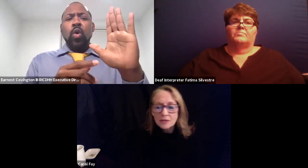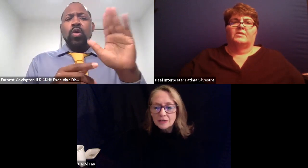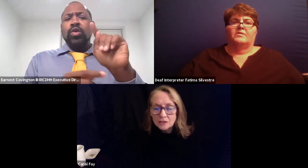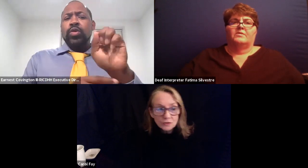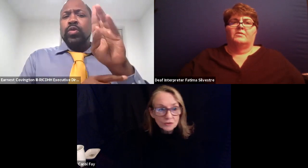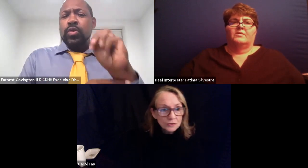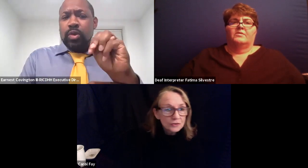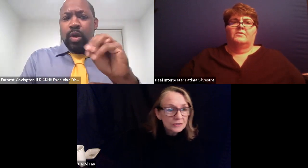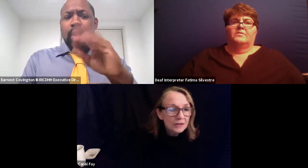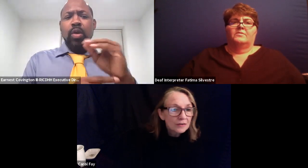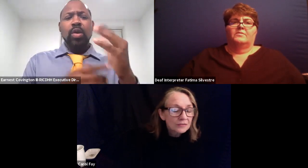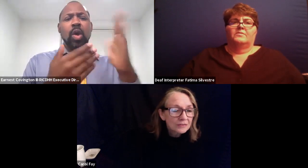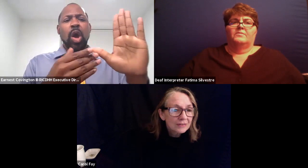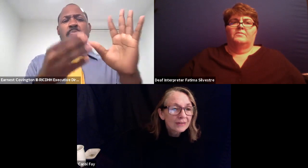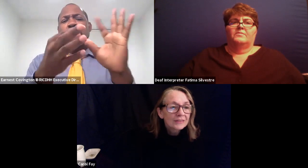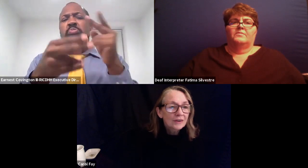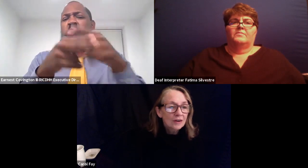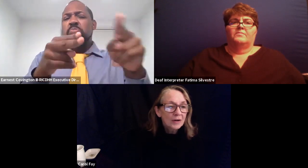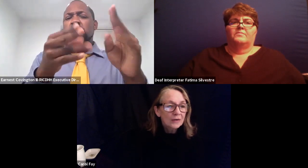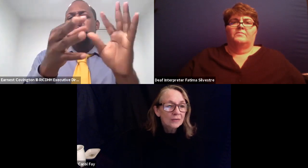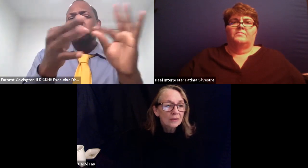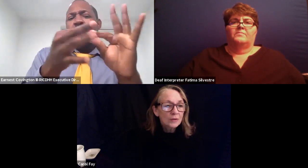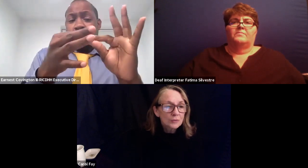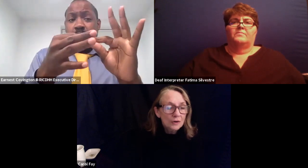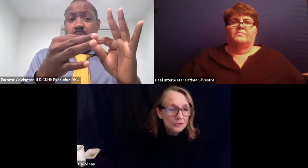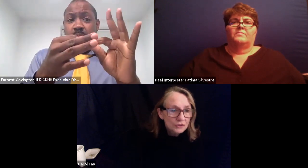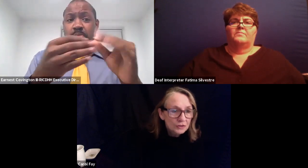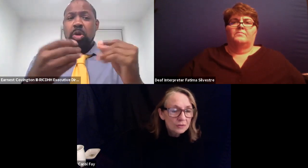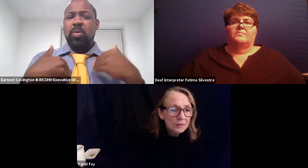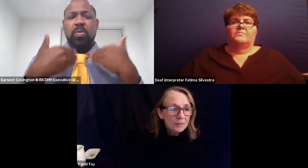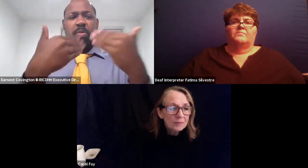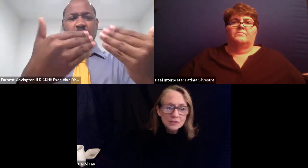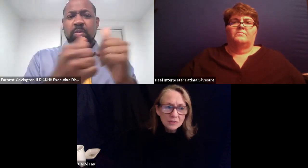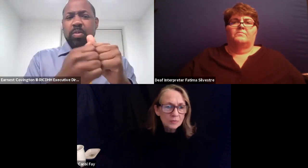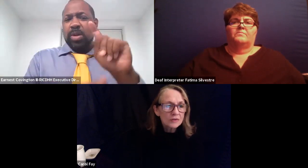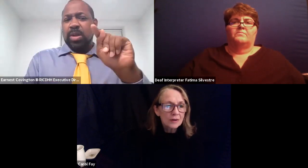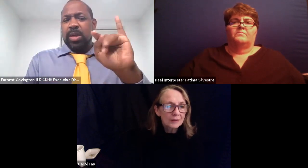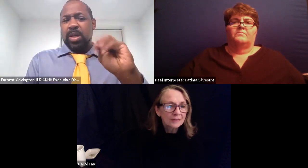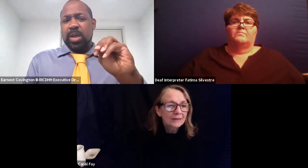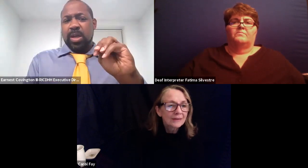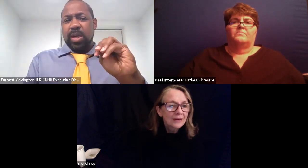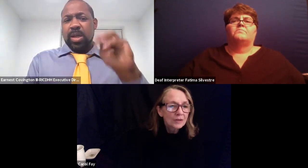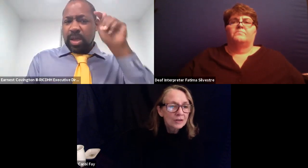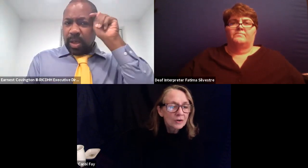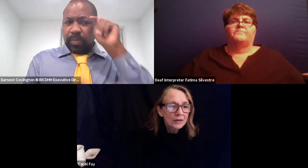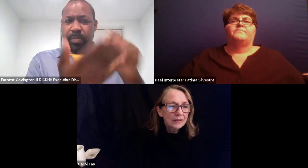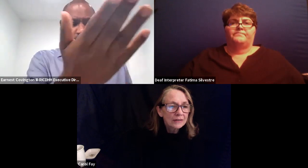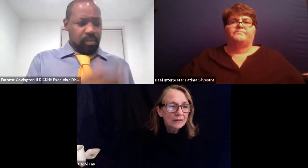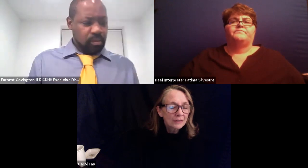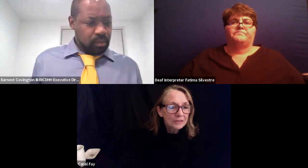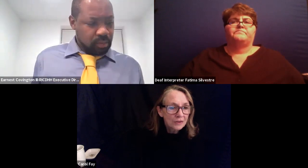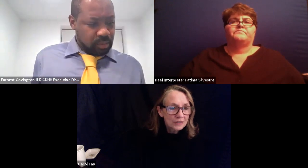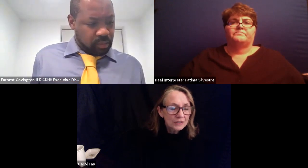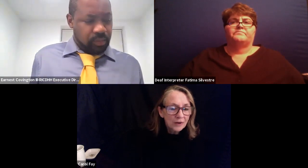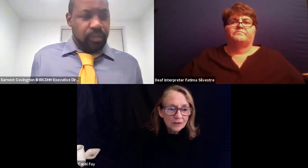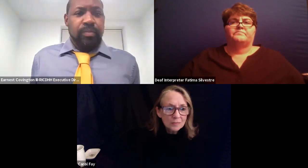videos, introduce yourselves, talk about where you are in your term, and maybe just a brief comment. And we're going to go ahead.